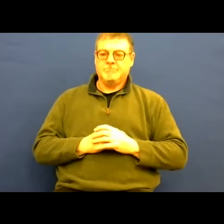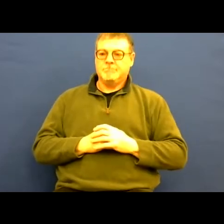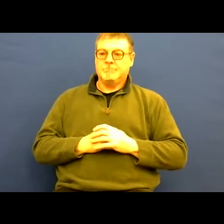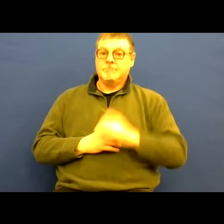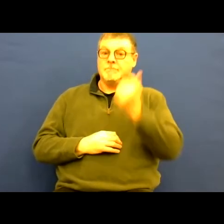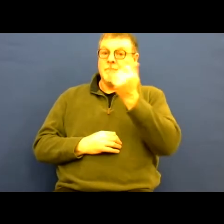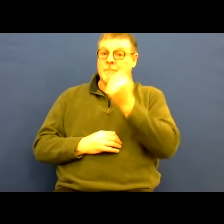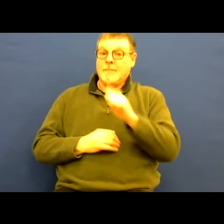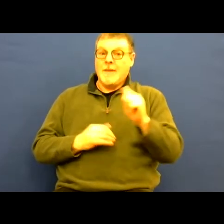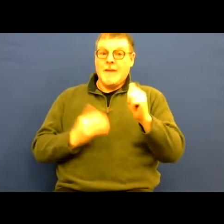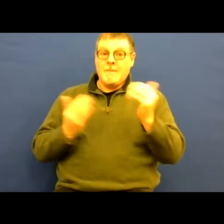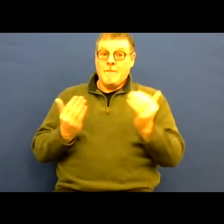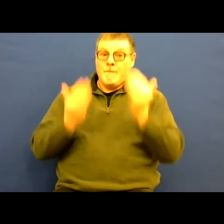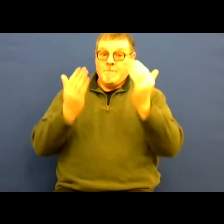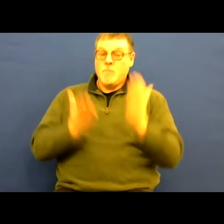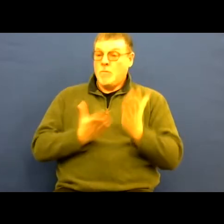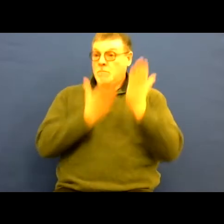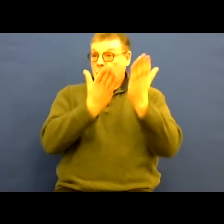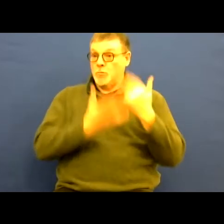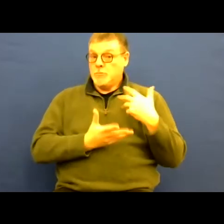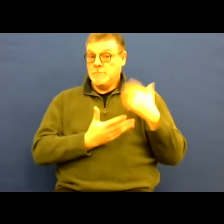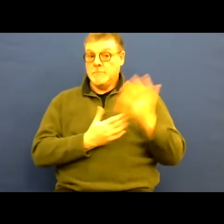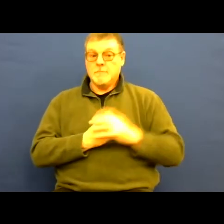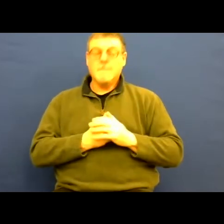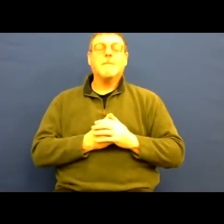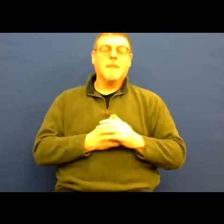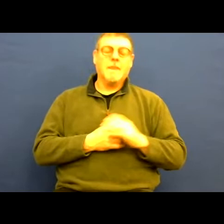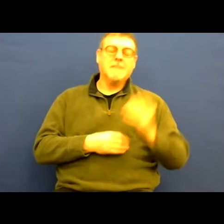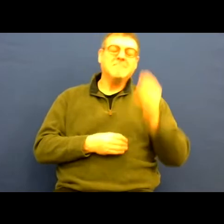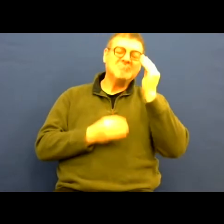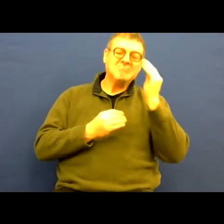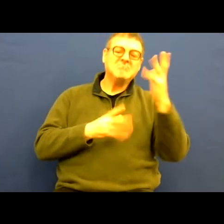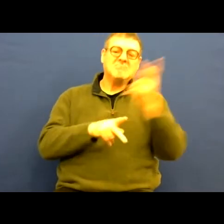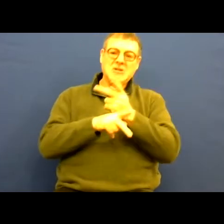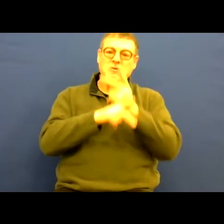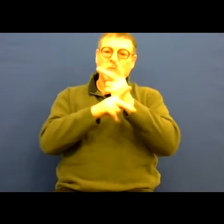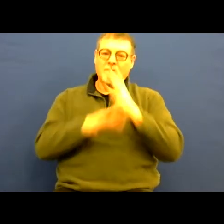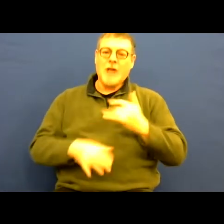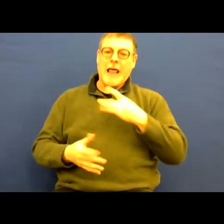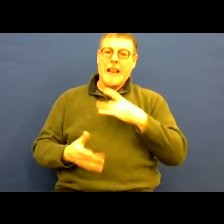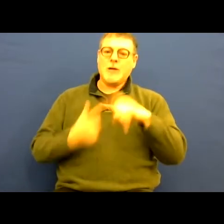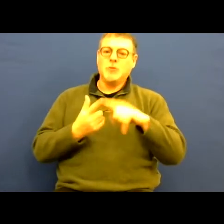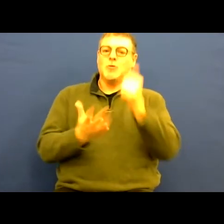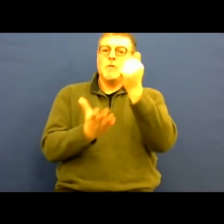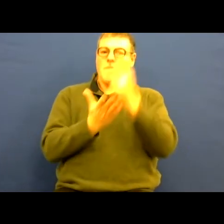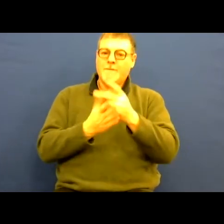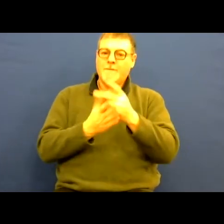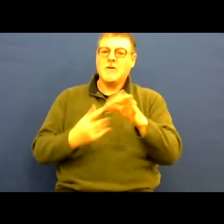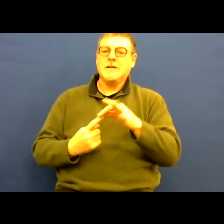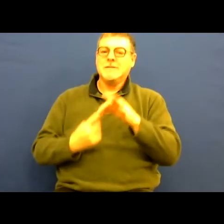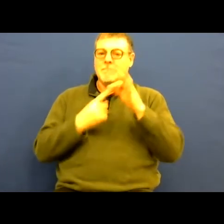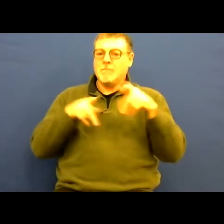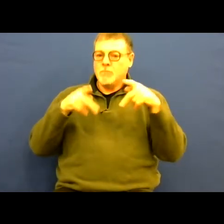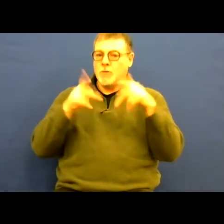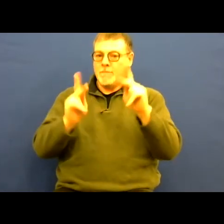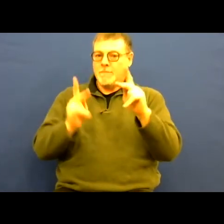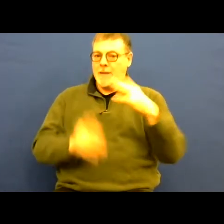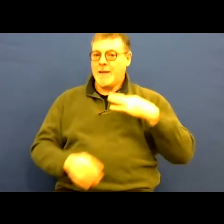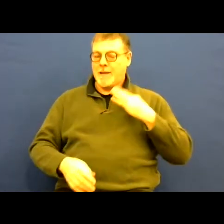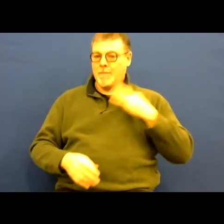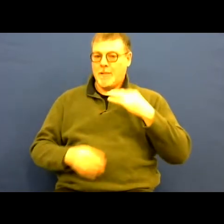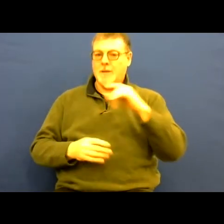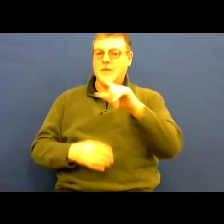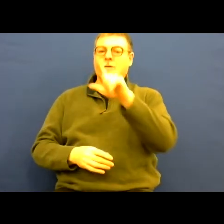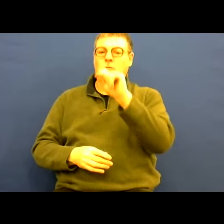Does anyone wish to put forth a motion? Mr. Supervisor, I'd like to put forth a motion to approve special permit application number